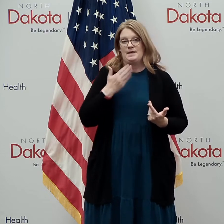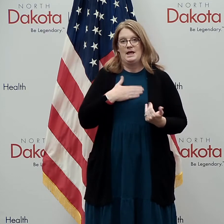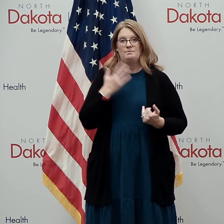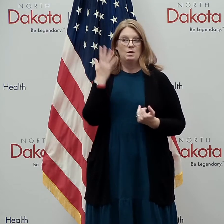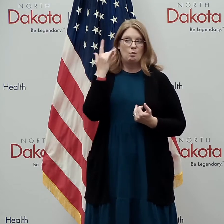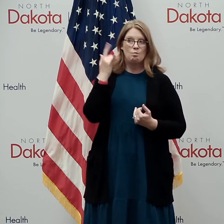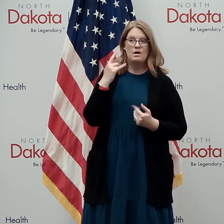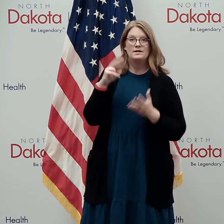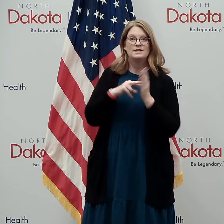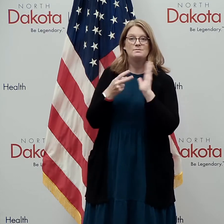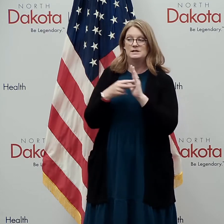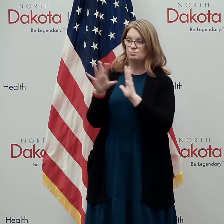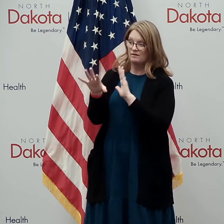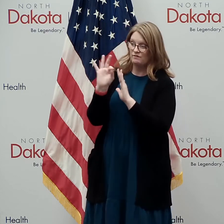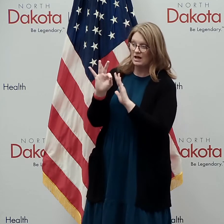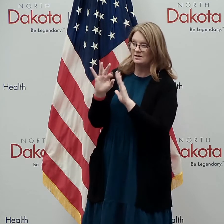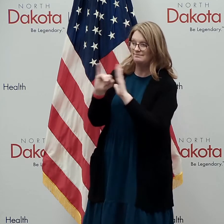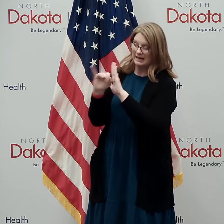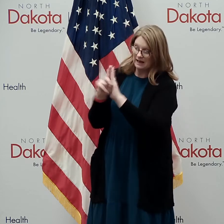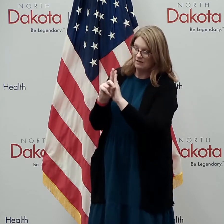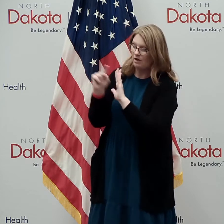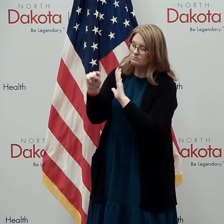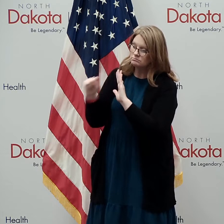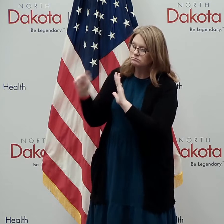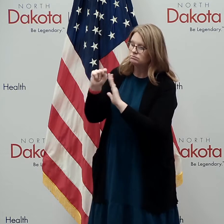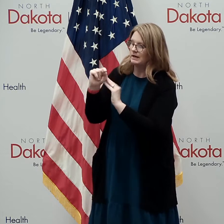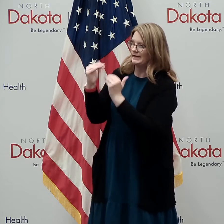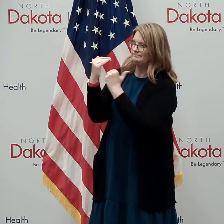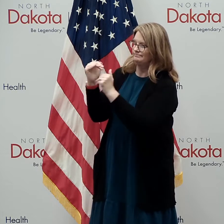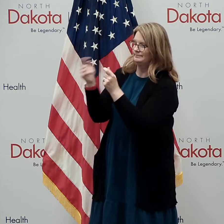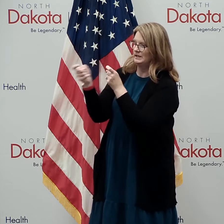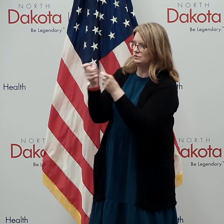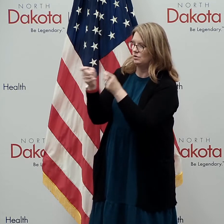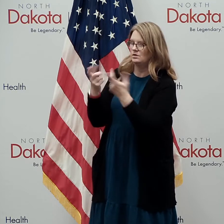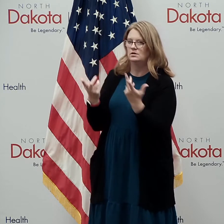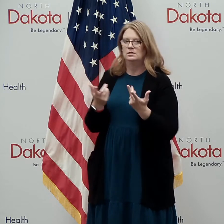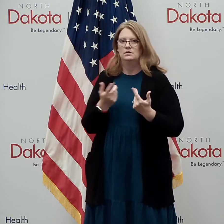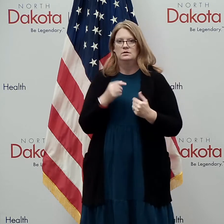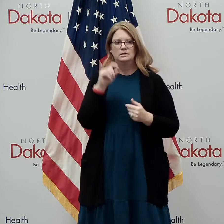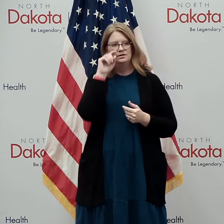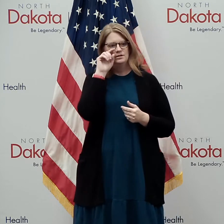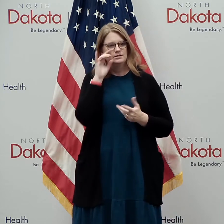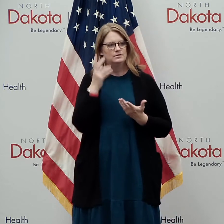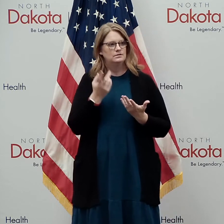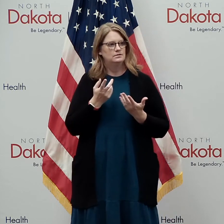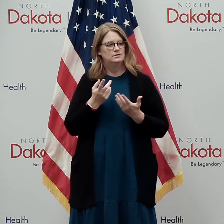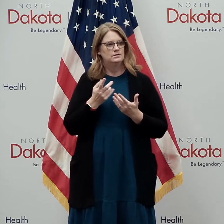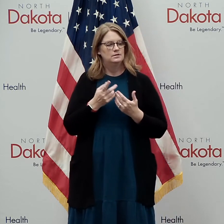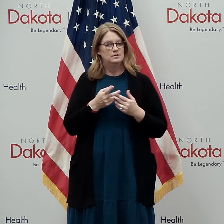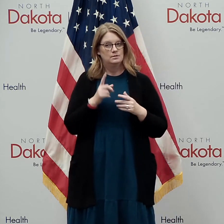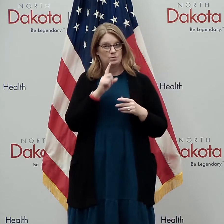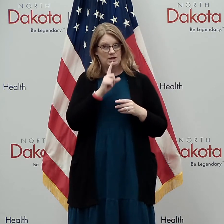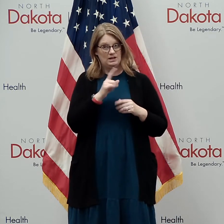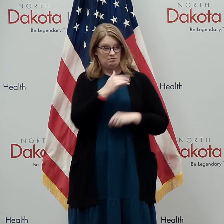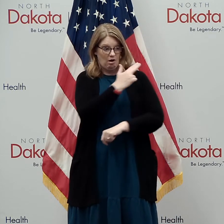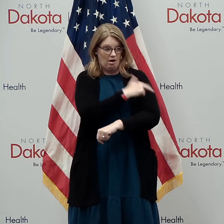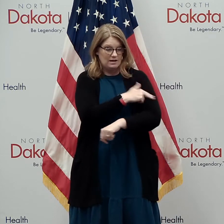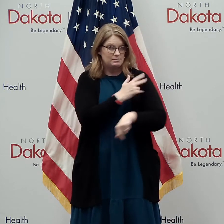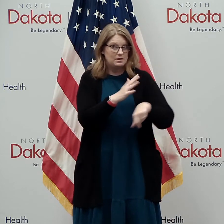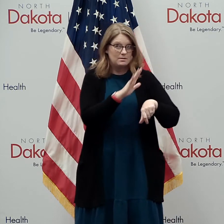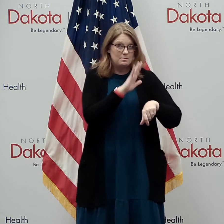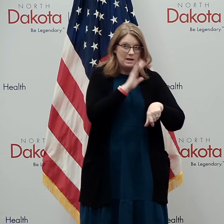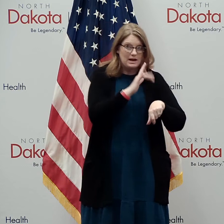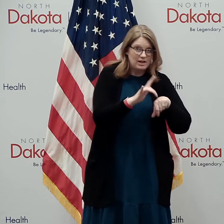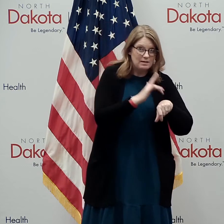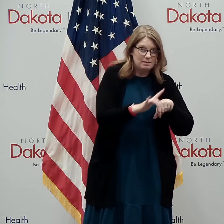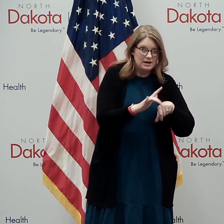containing it and controlling it. And if you go look back and say, hey, look, we've got way more actives today than we did 2 weeks ago, but hospital capacity is, we